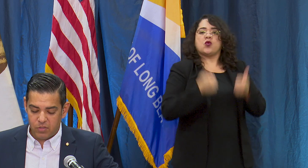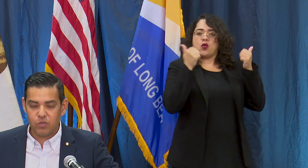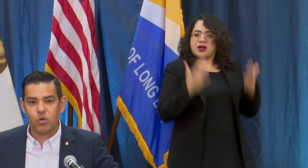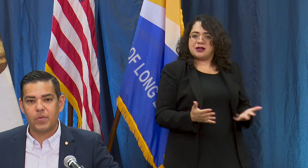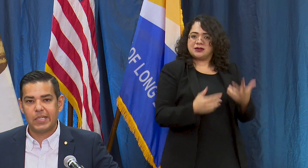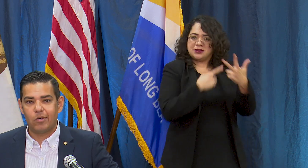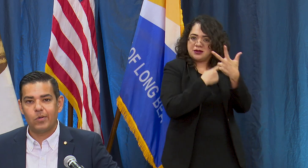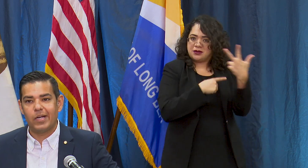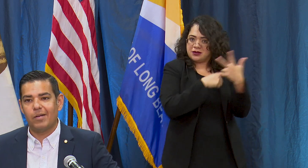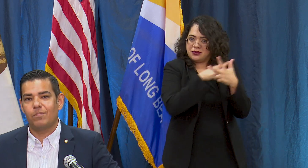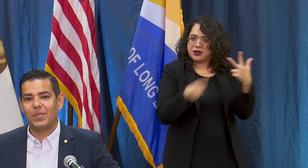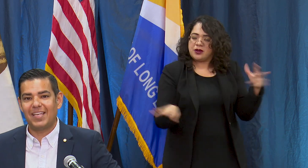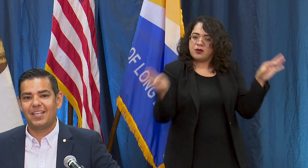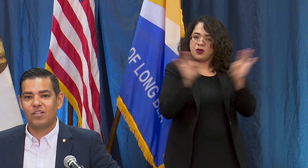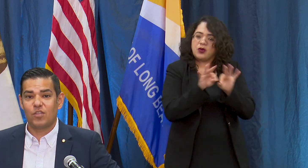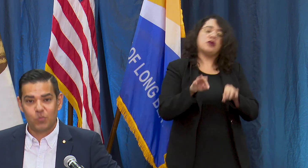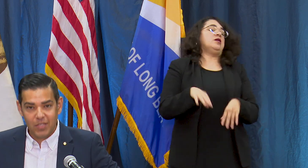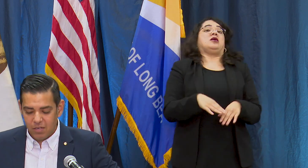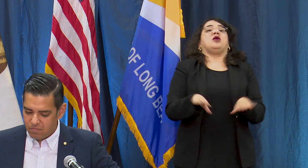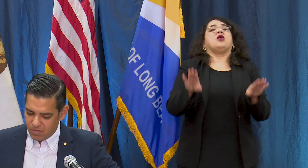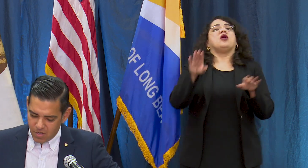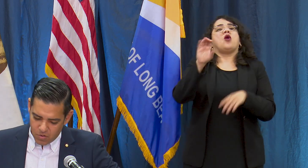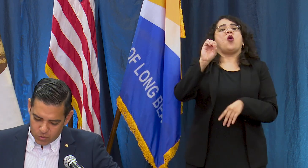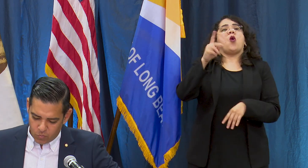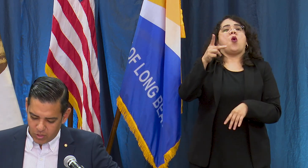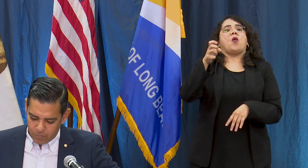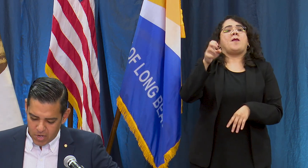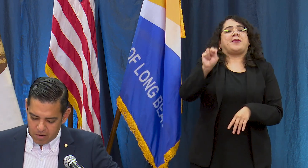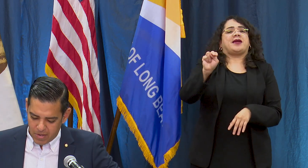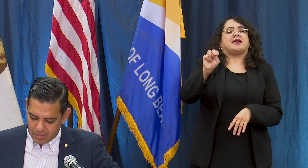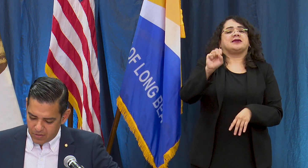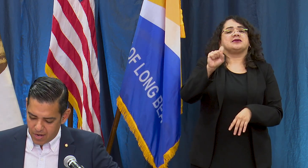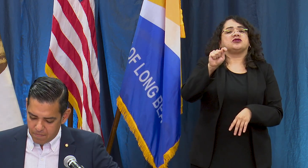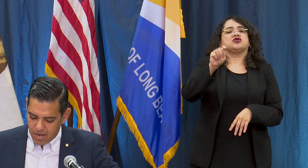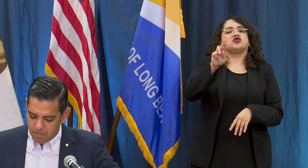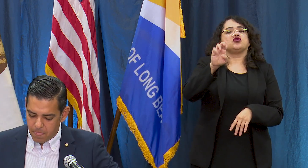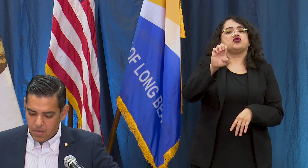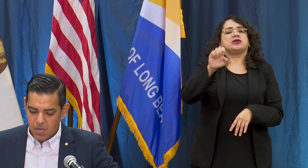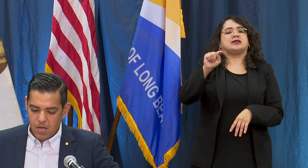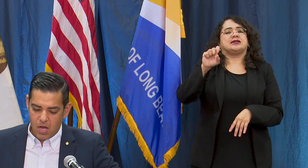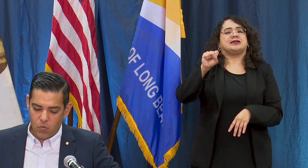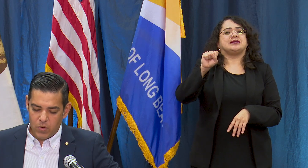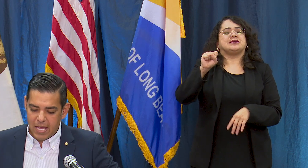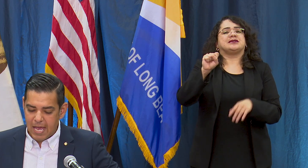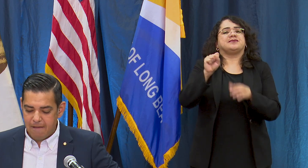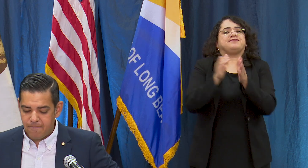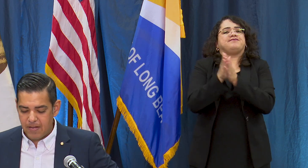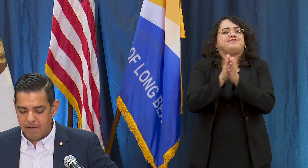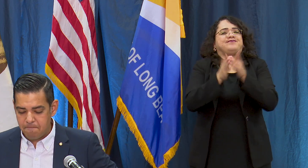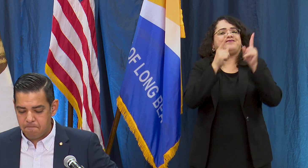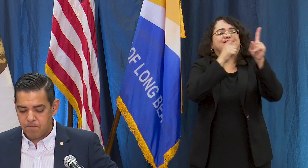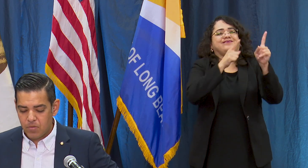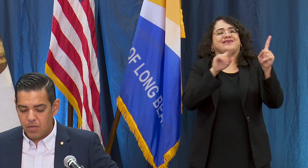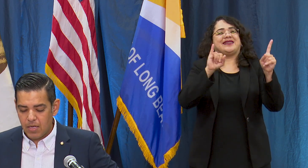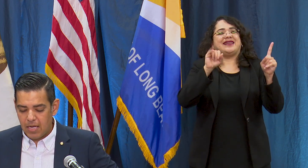is also, as you probably know, beginning this weekend, which we're really proud of and excited about. We have